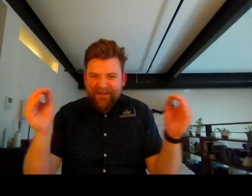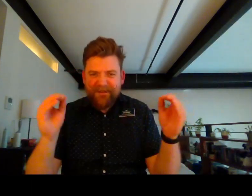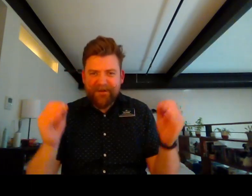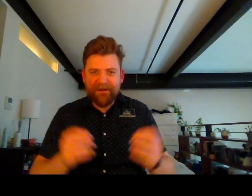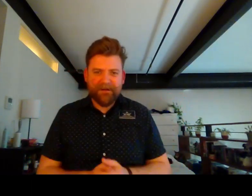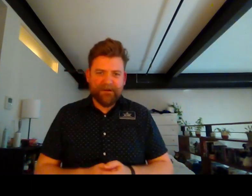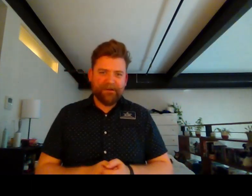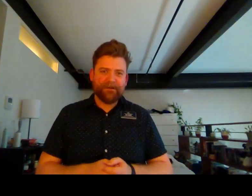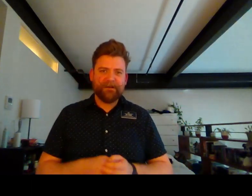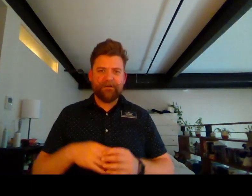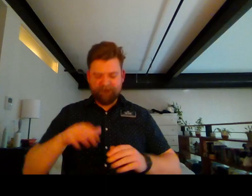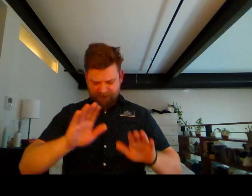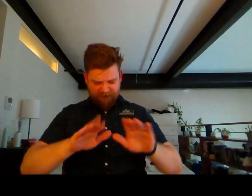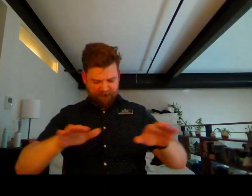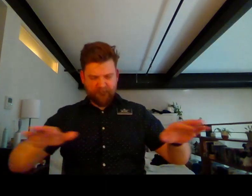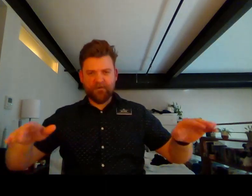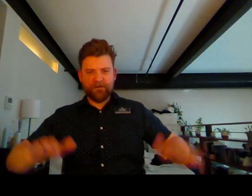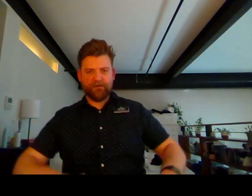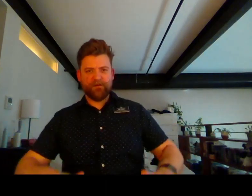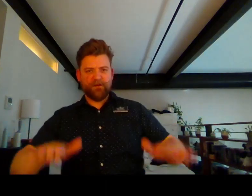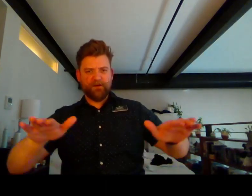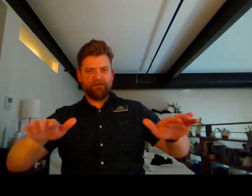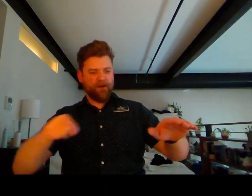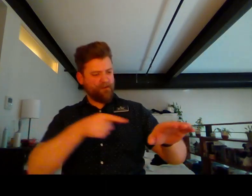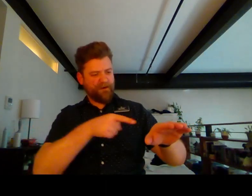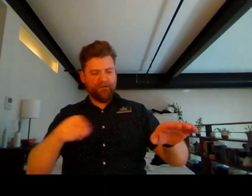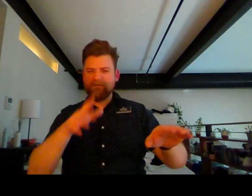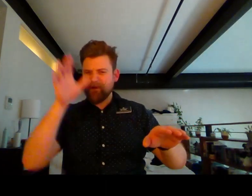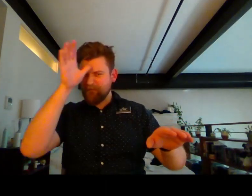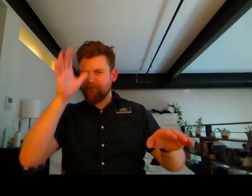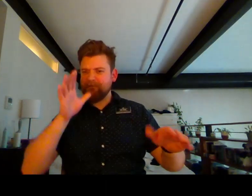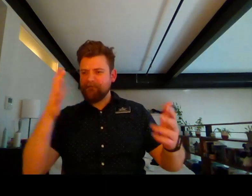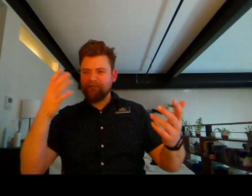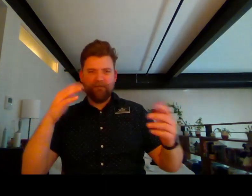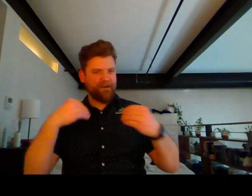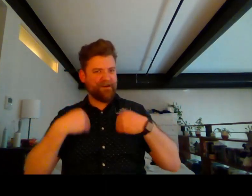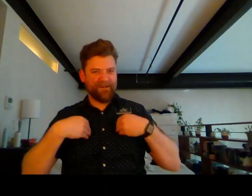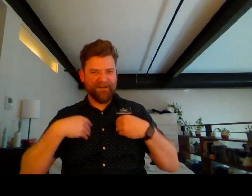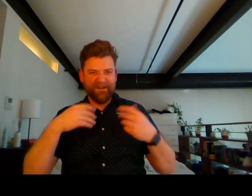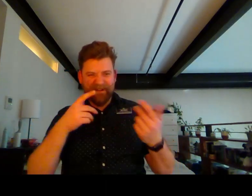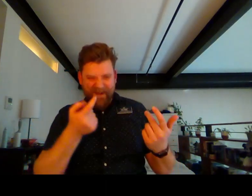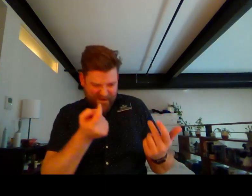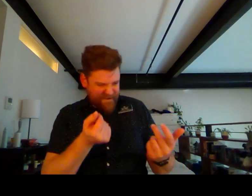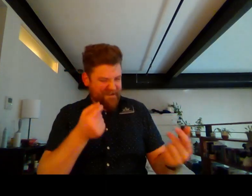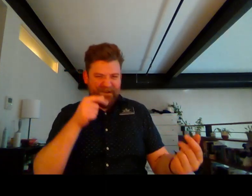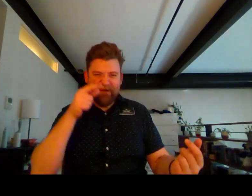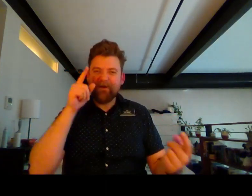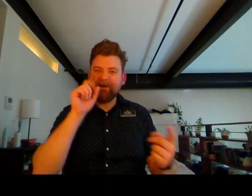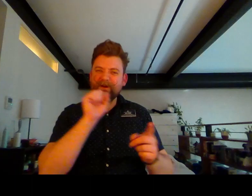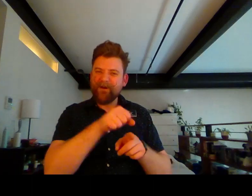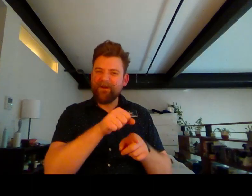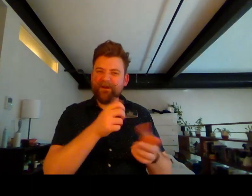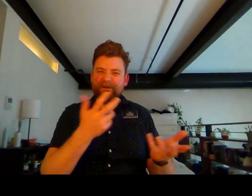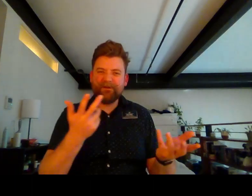terrible situations. I believe everyone deserves health care and great